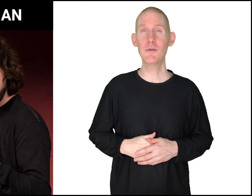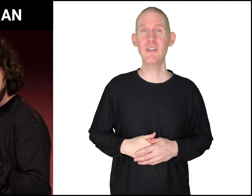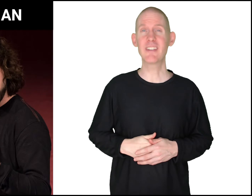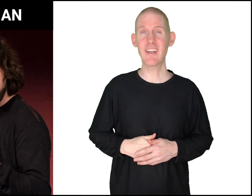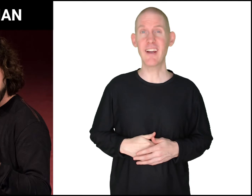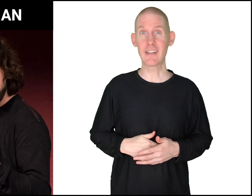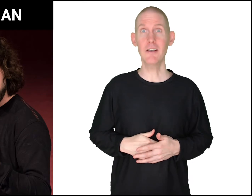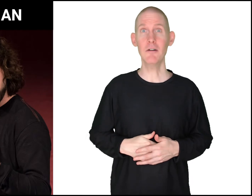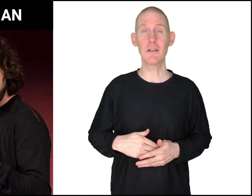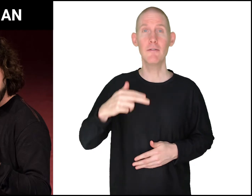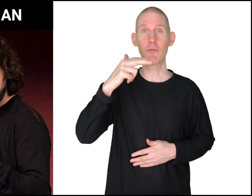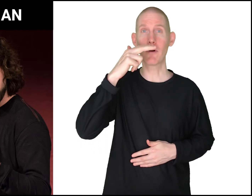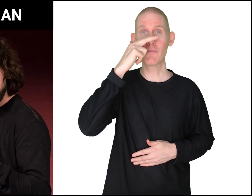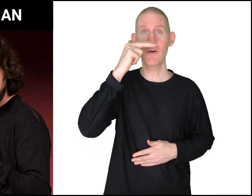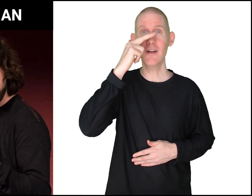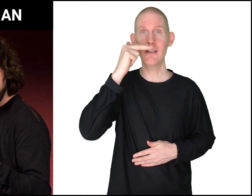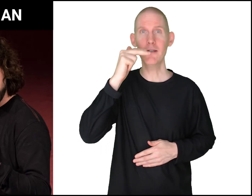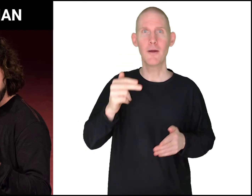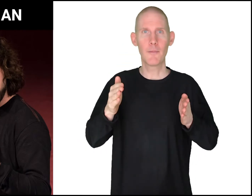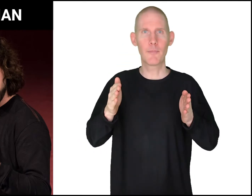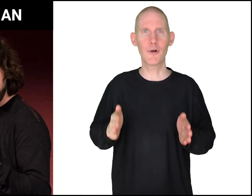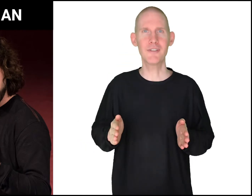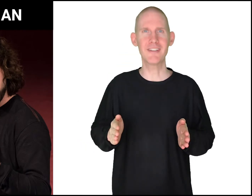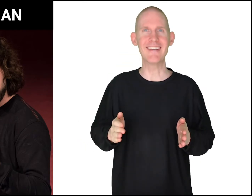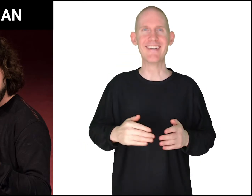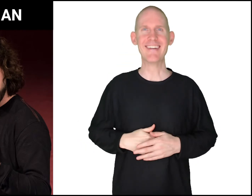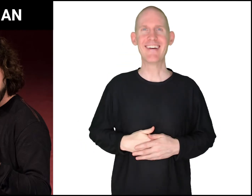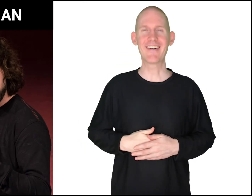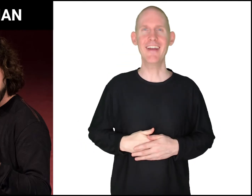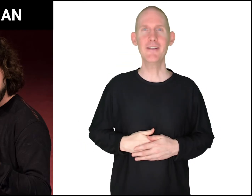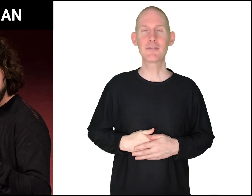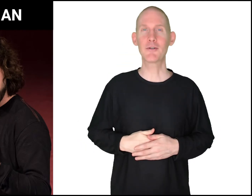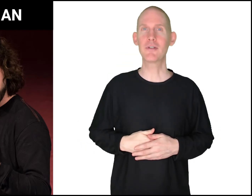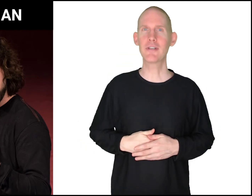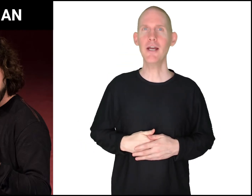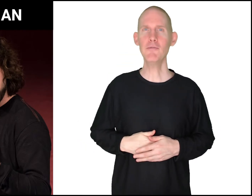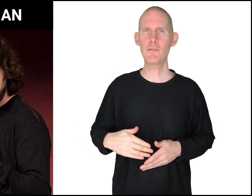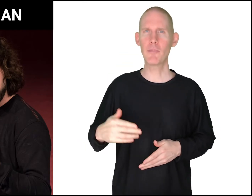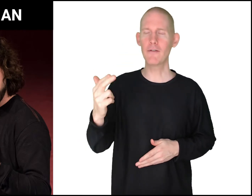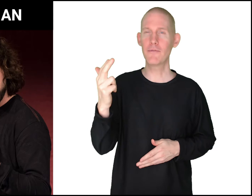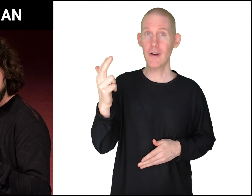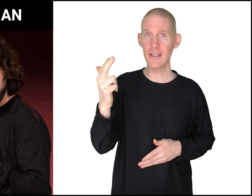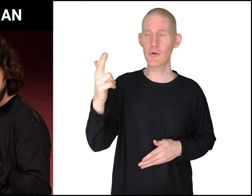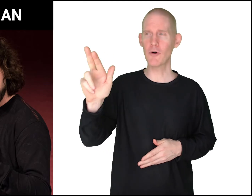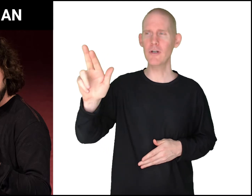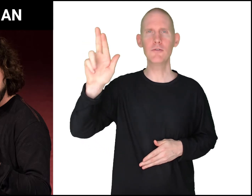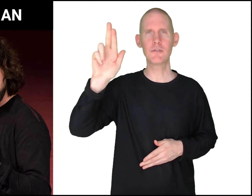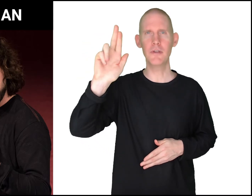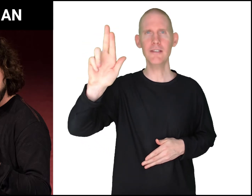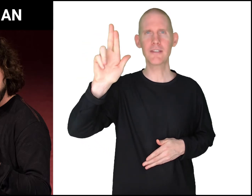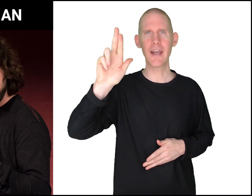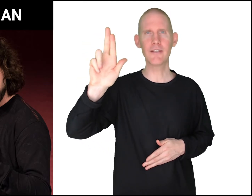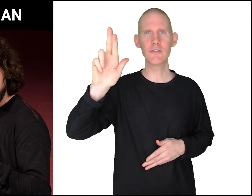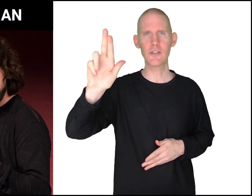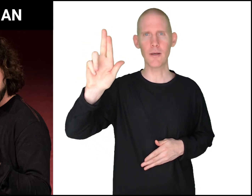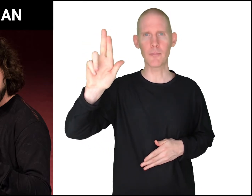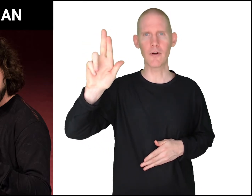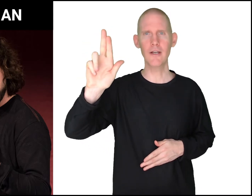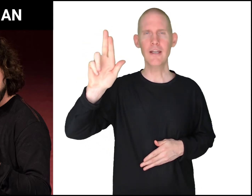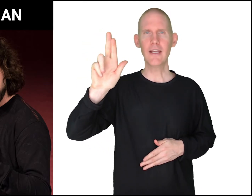the sign literally for funny person. Okay, so the sign for funny, we're going to use this hand shape. All right, it's